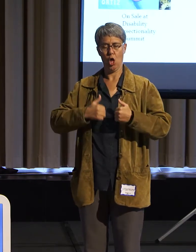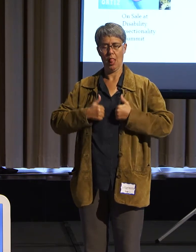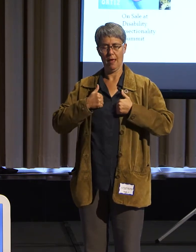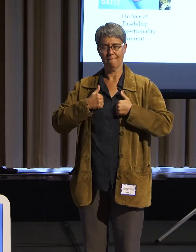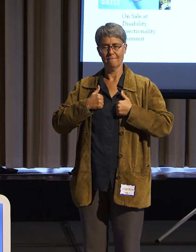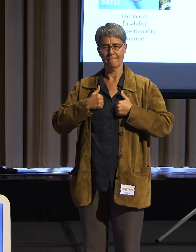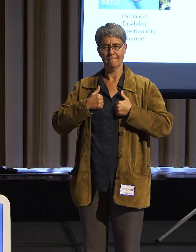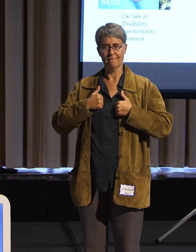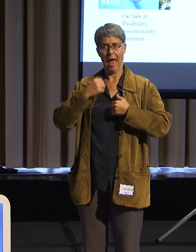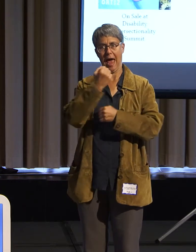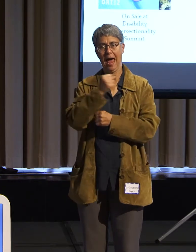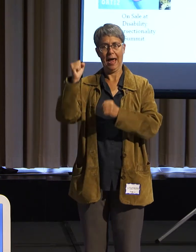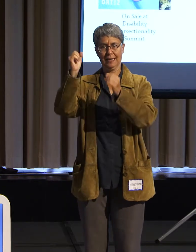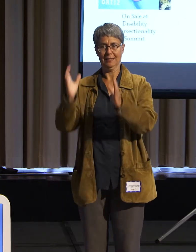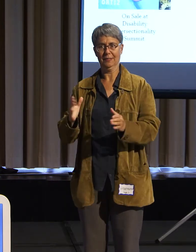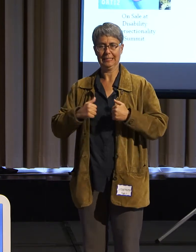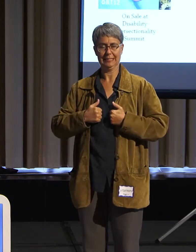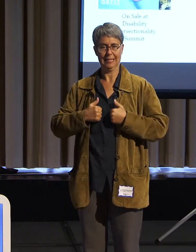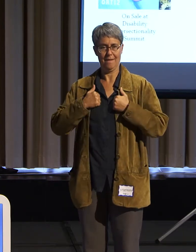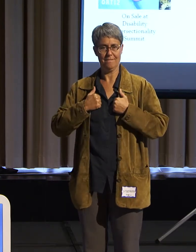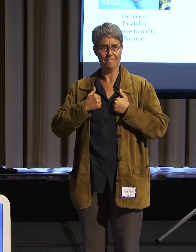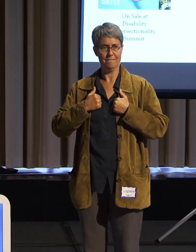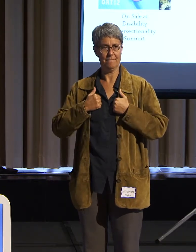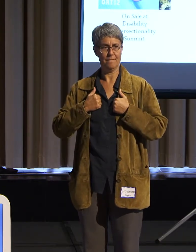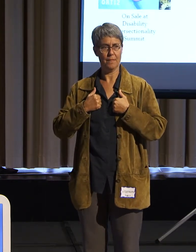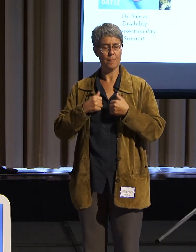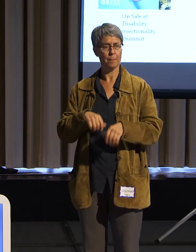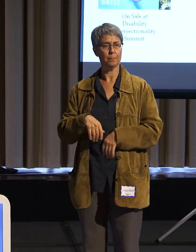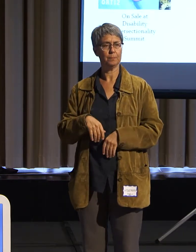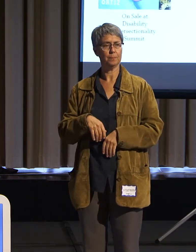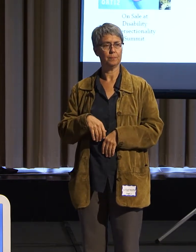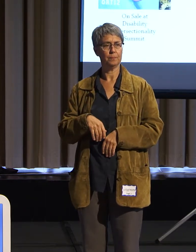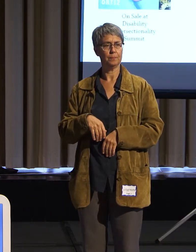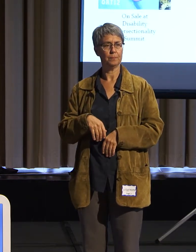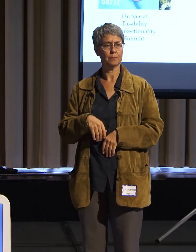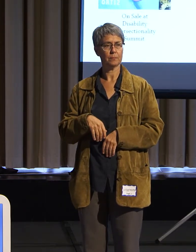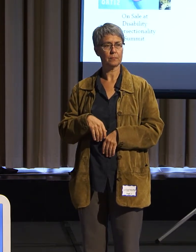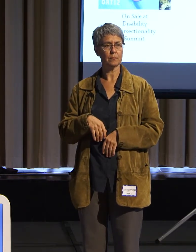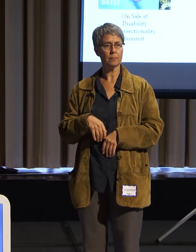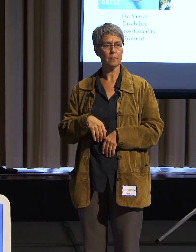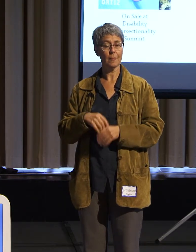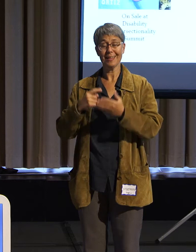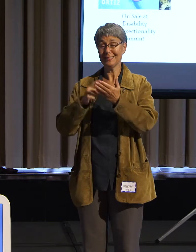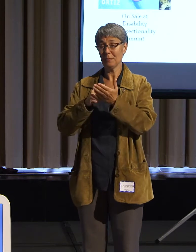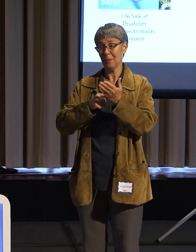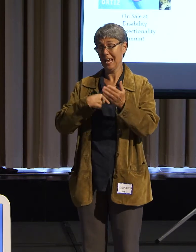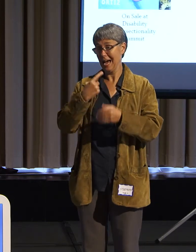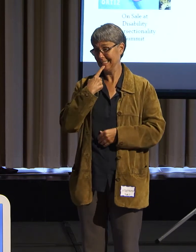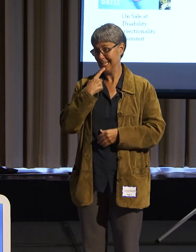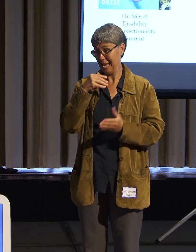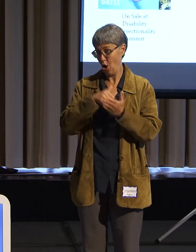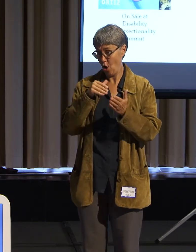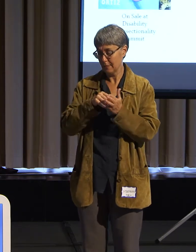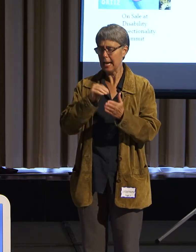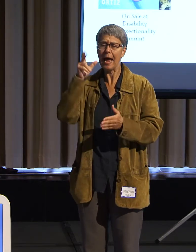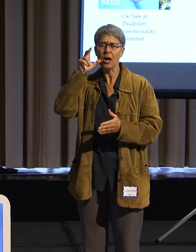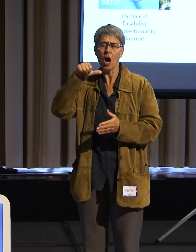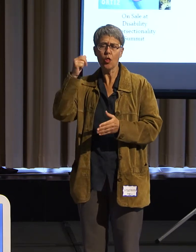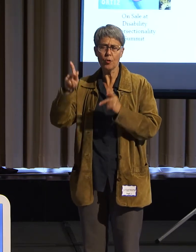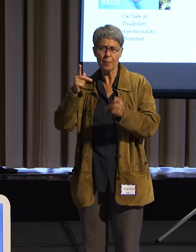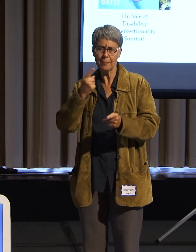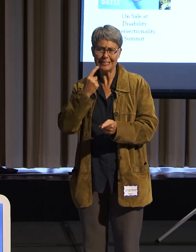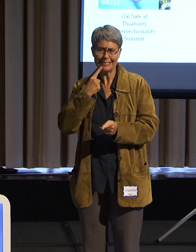okay. Or this is like just not, I'm not feeling kind of the moved to participate in this at